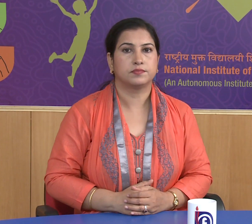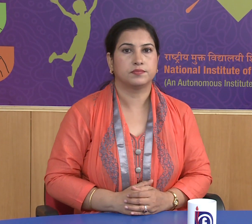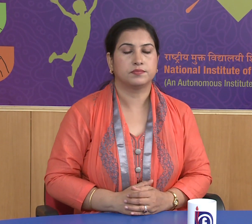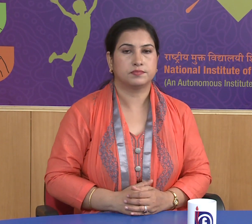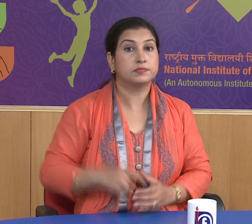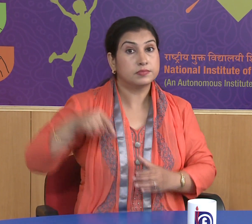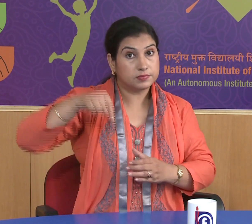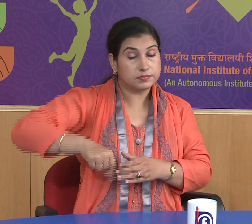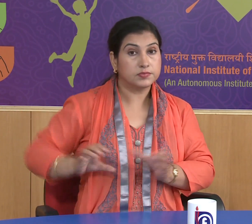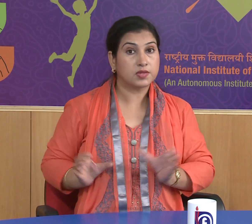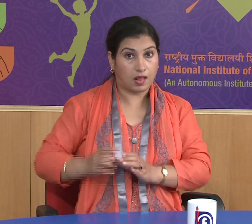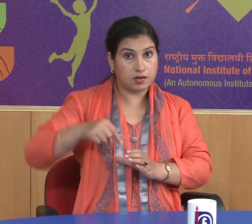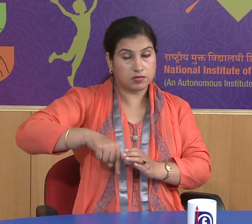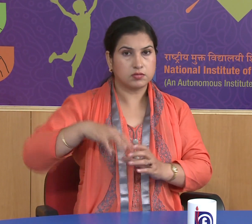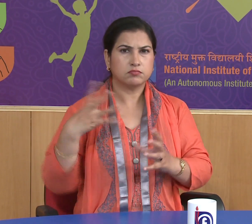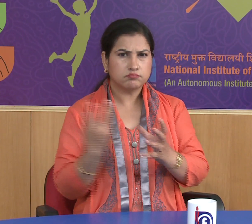These countries can work together